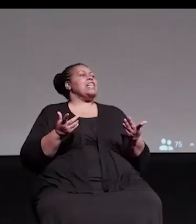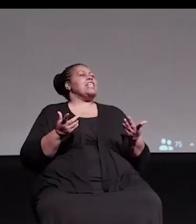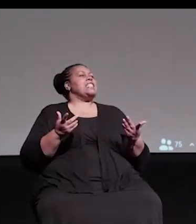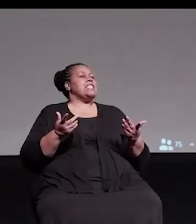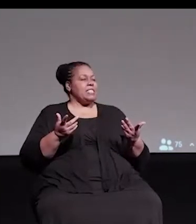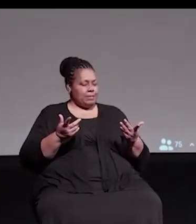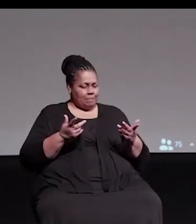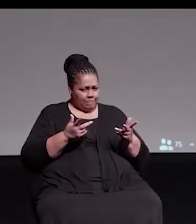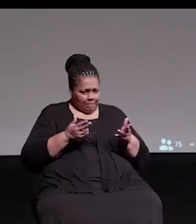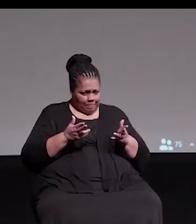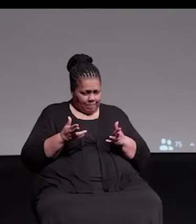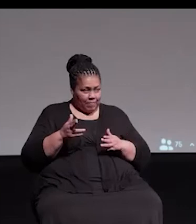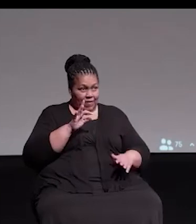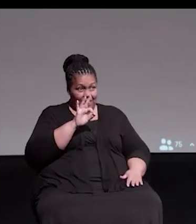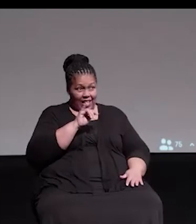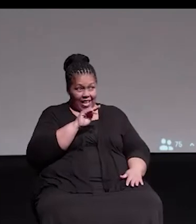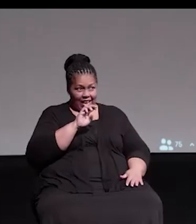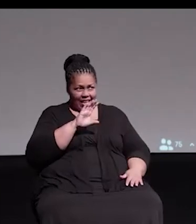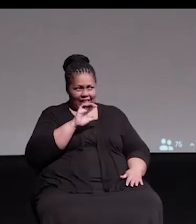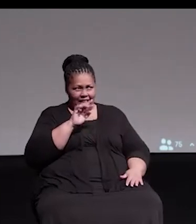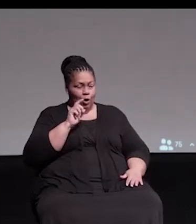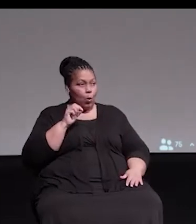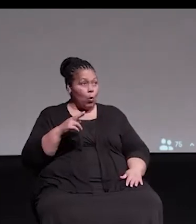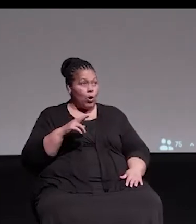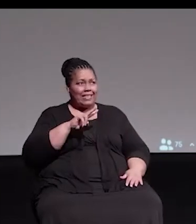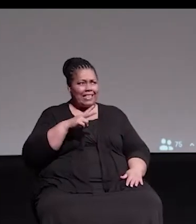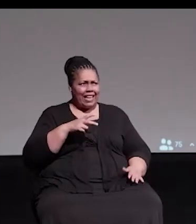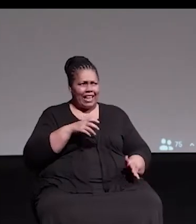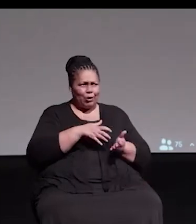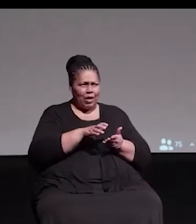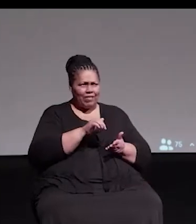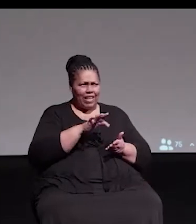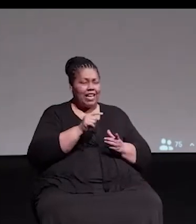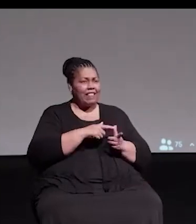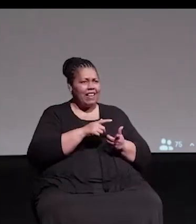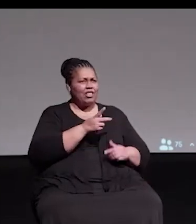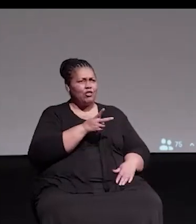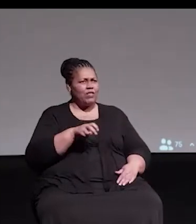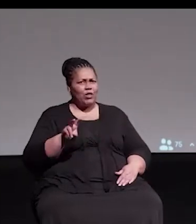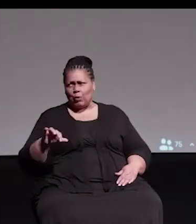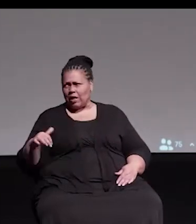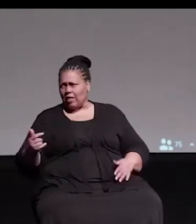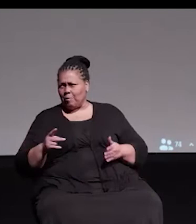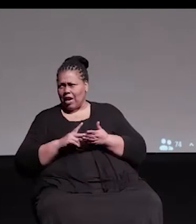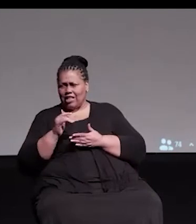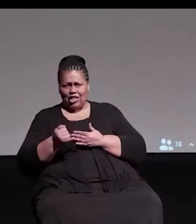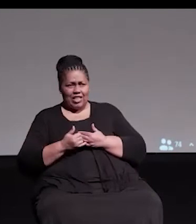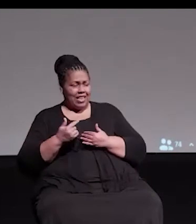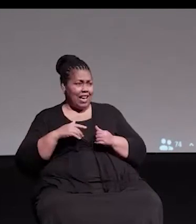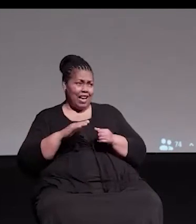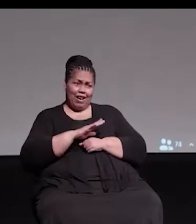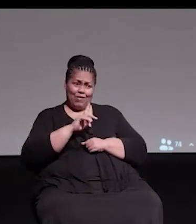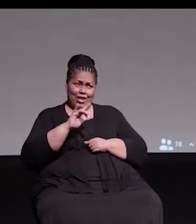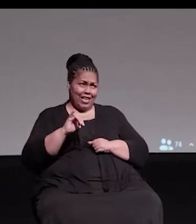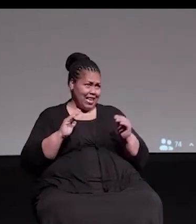fine cut stage or like a second rough cut stage, and then I had to go to another project or something like that. I would fully expect that